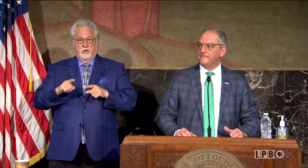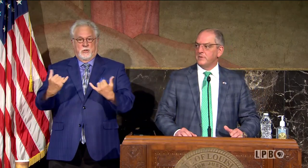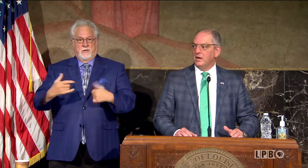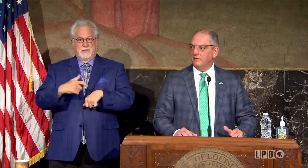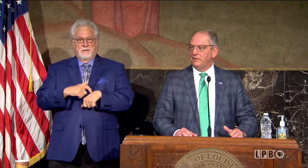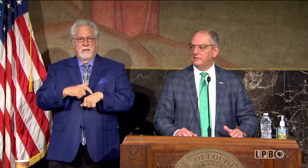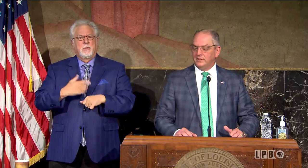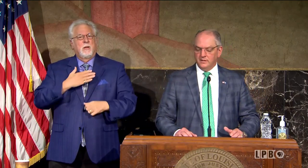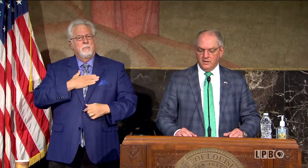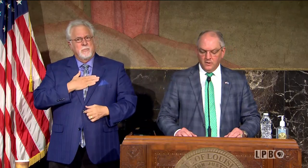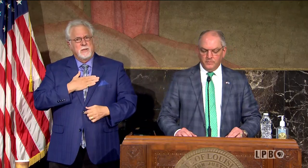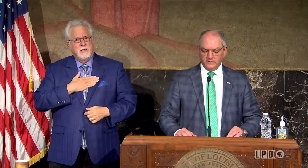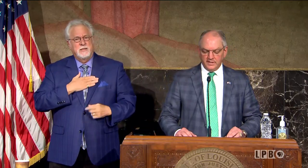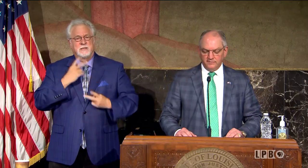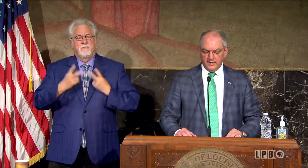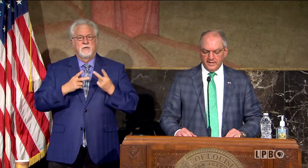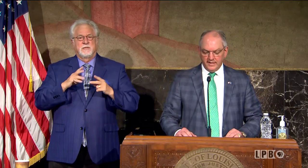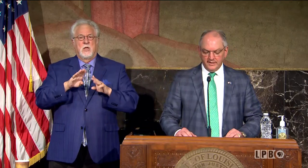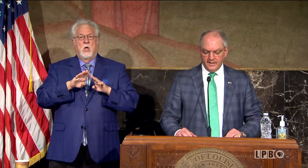please visit